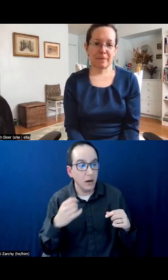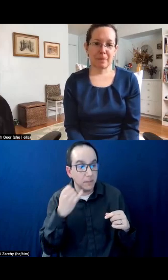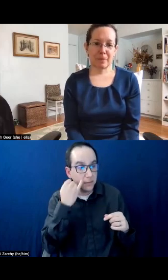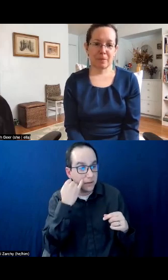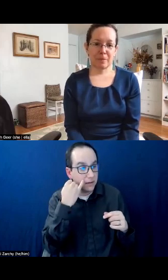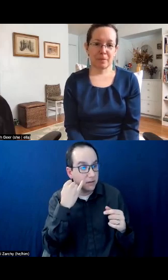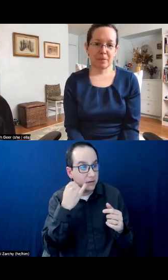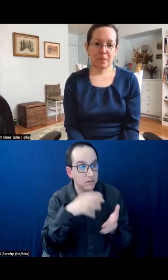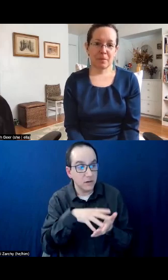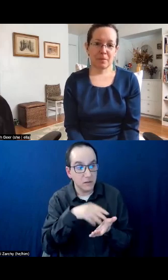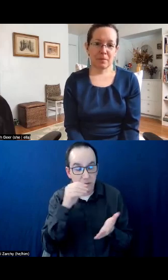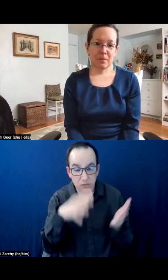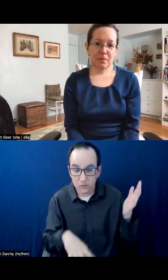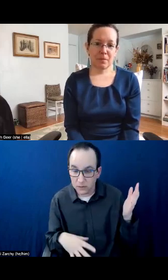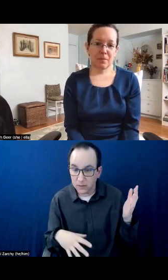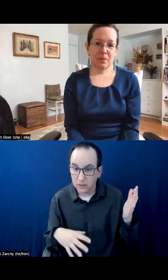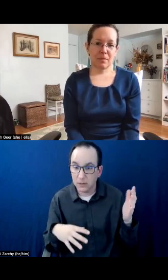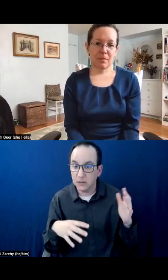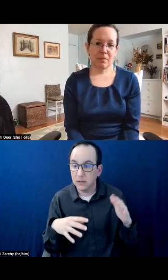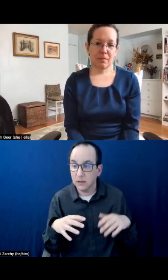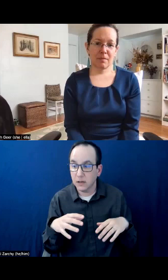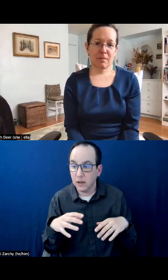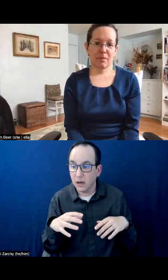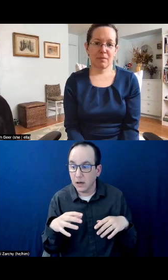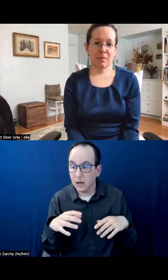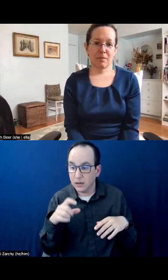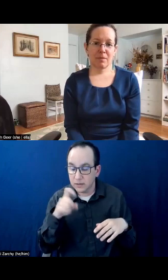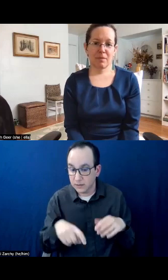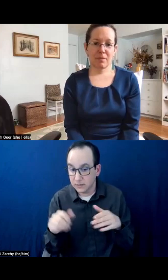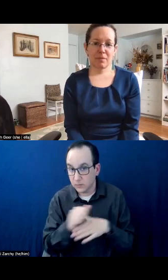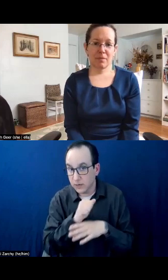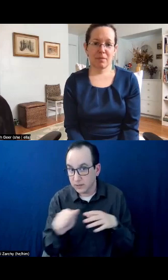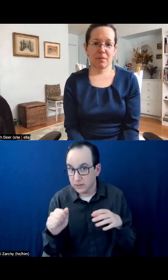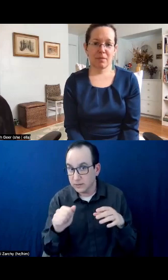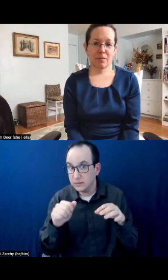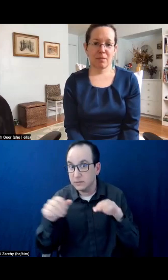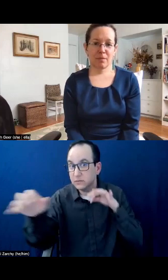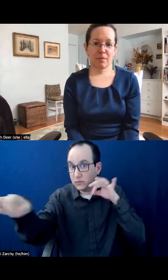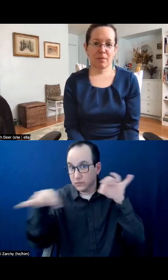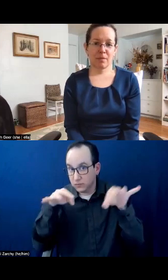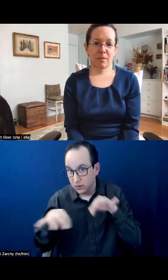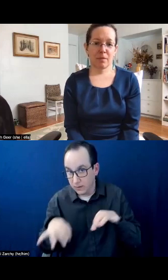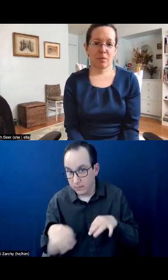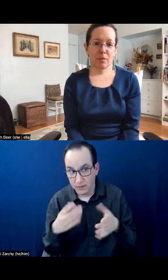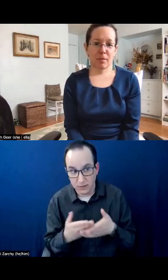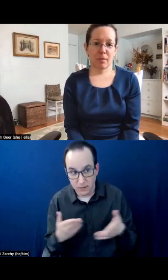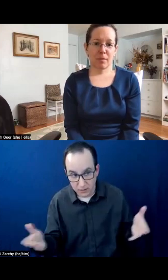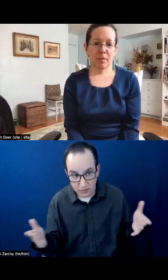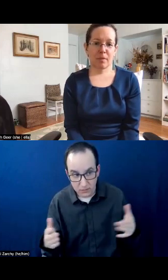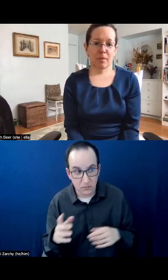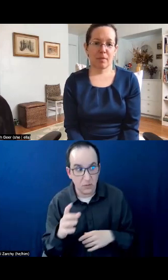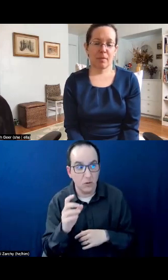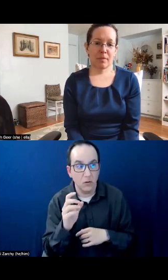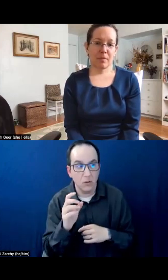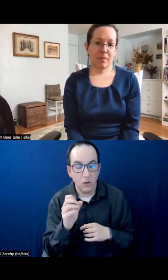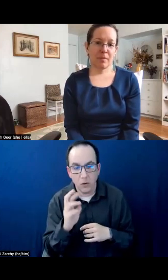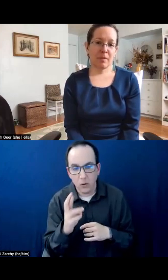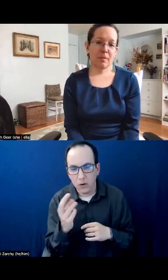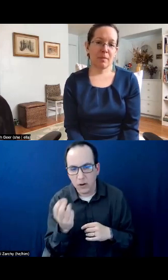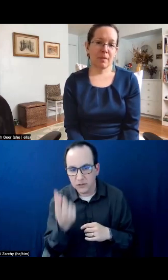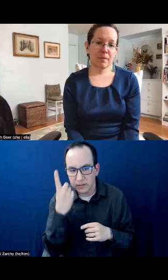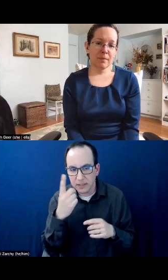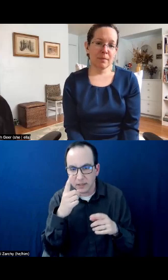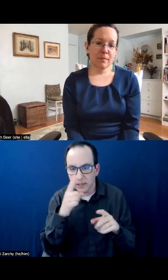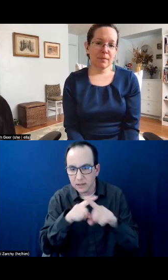Words, right? So if a student needs some practice in